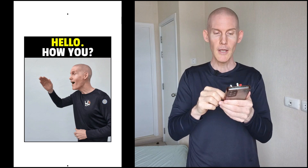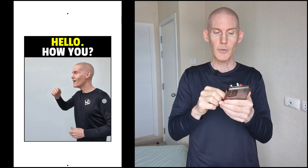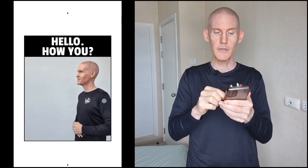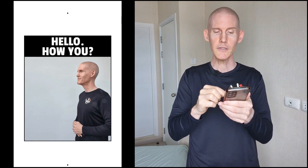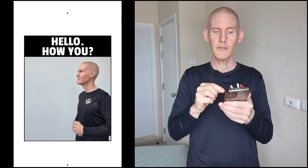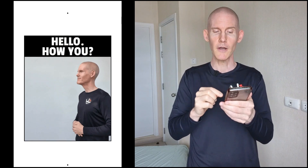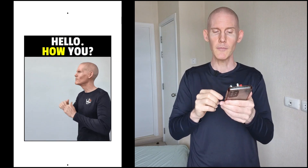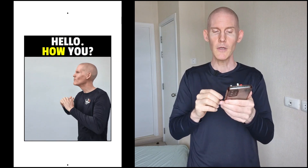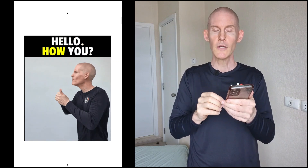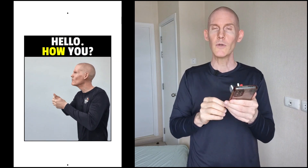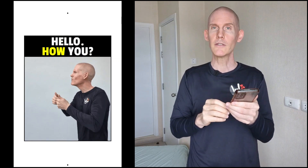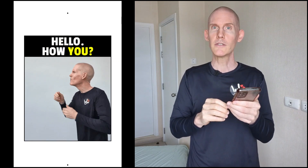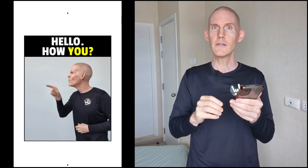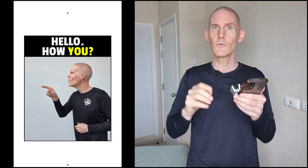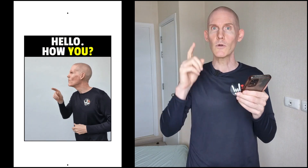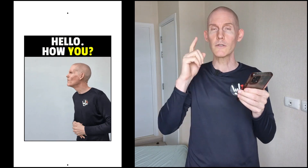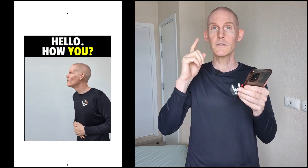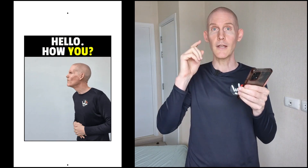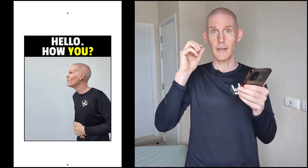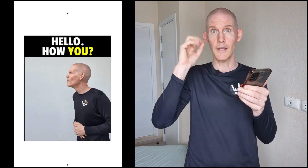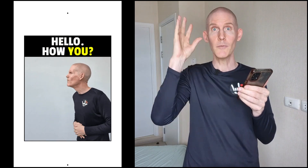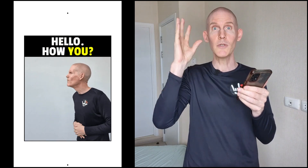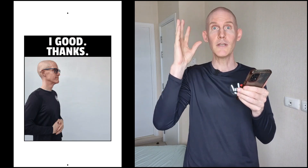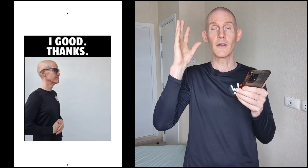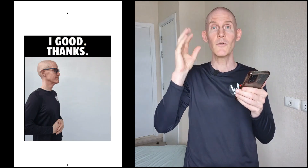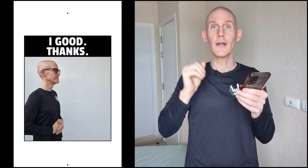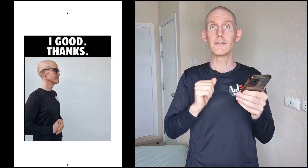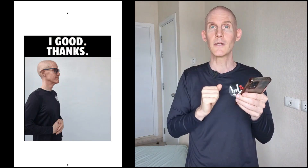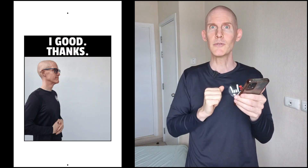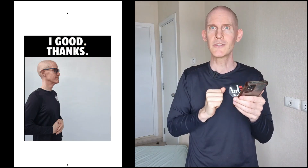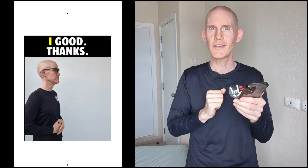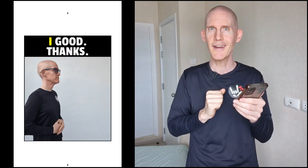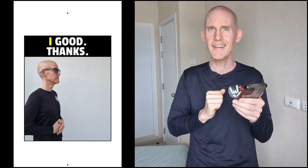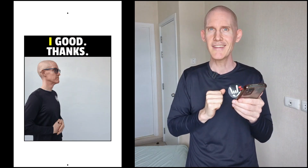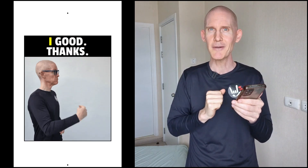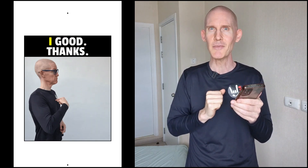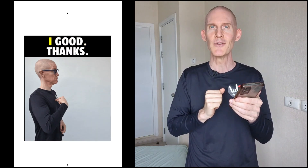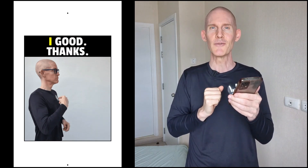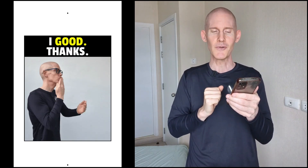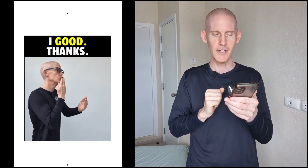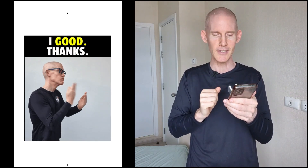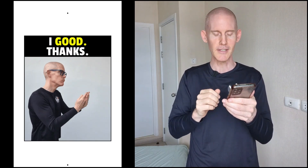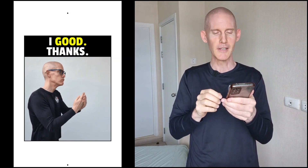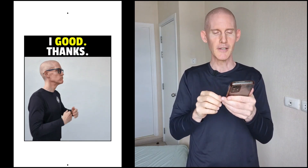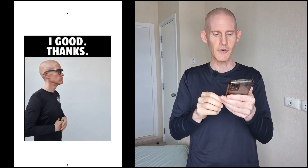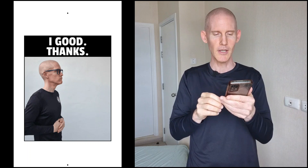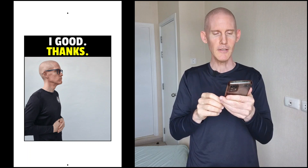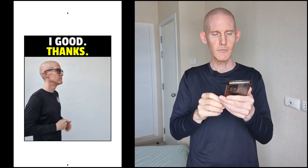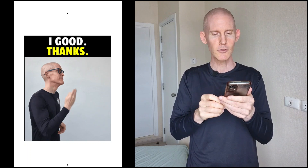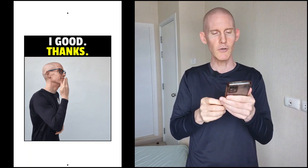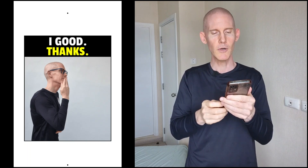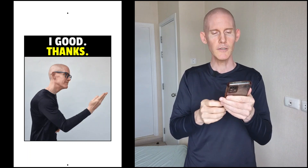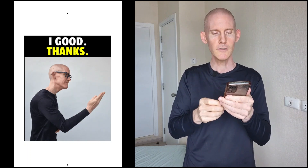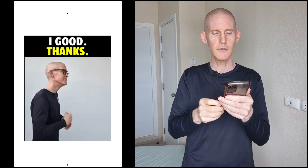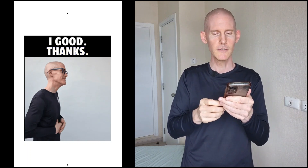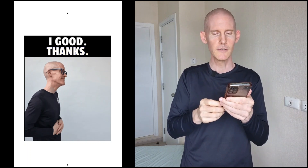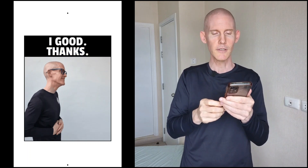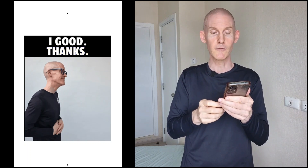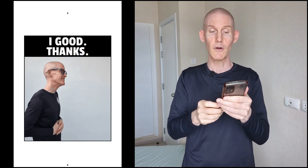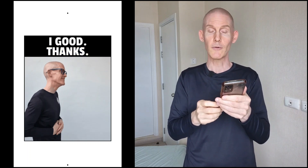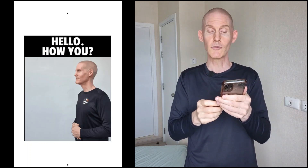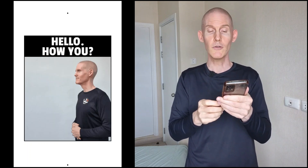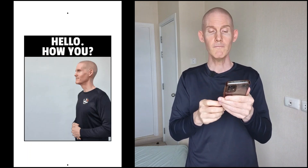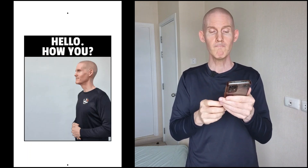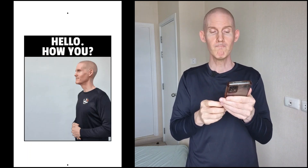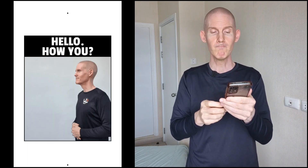signing, but this time we can see the words that light up in yellow as I'm signing them. Right. Okay, so it was,